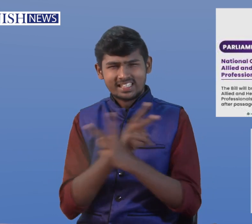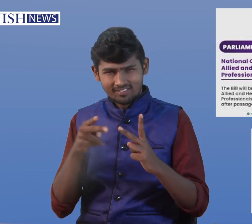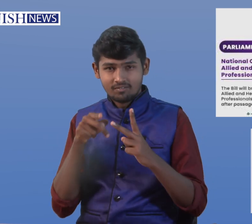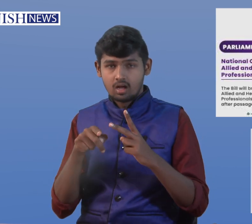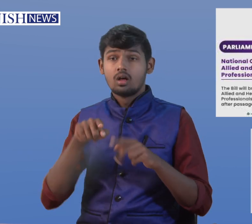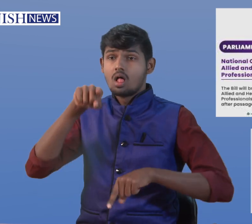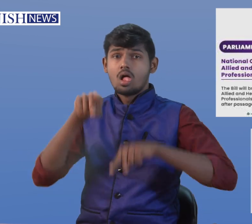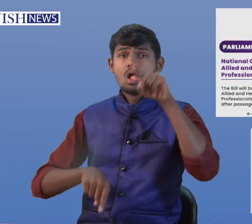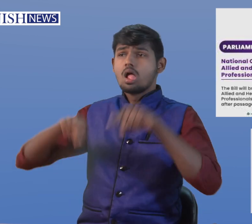healthcare professionals.